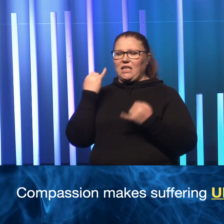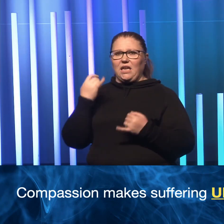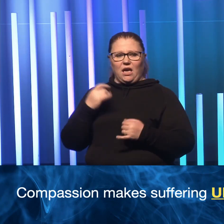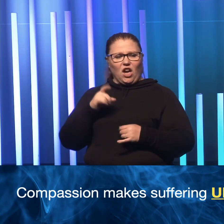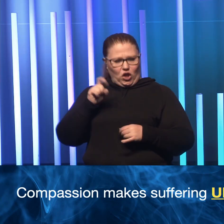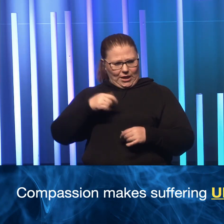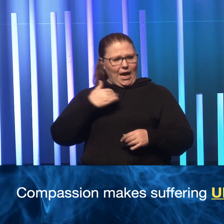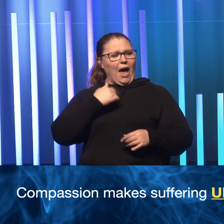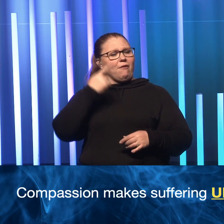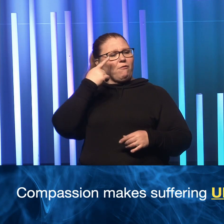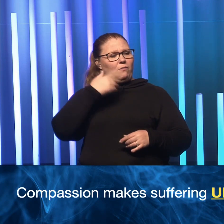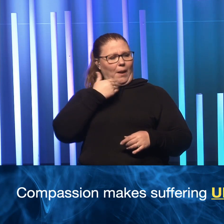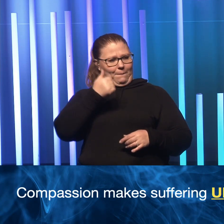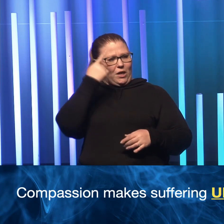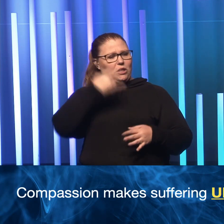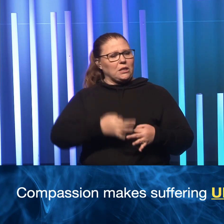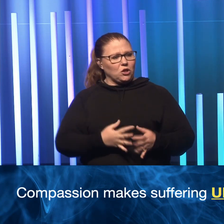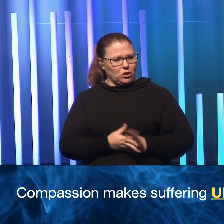better choices,